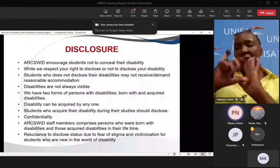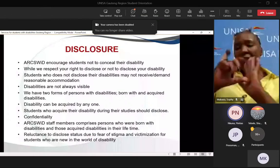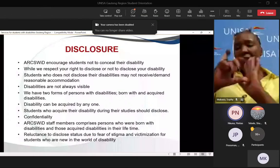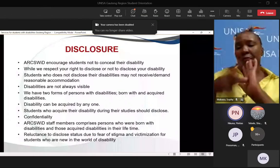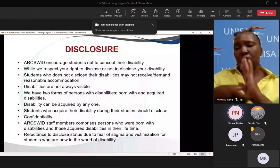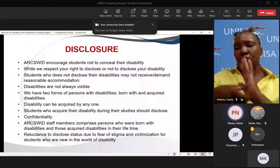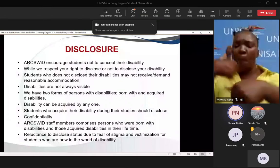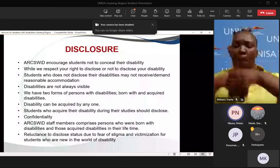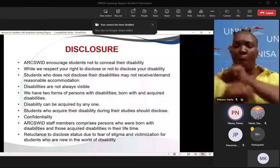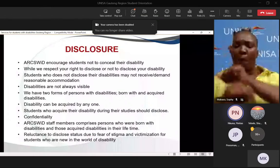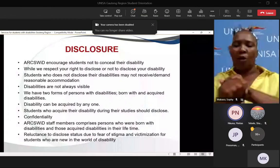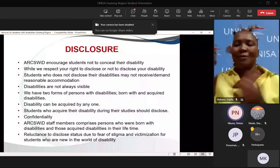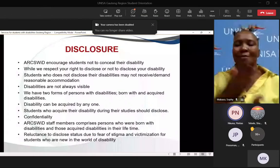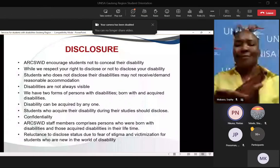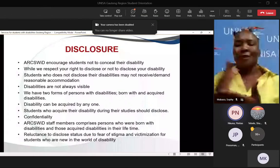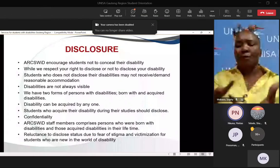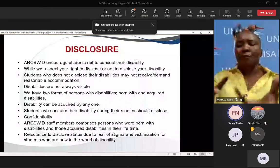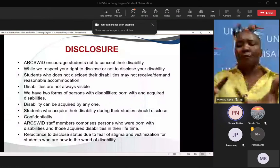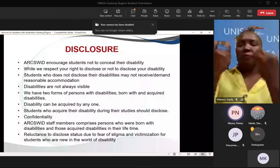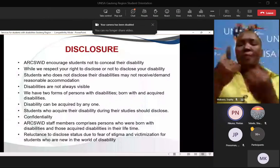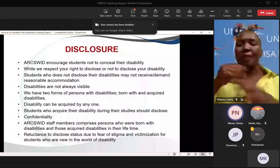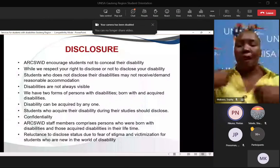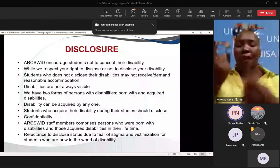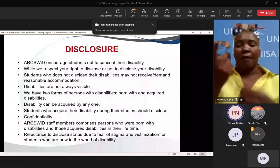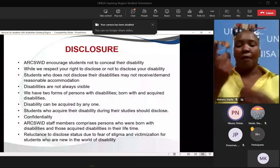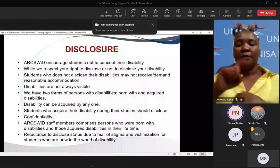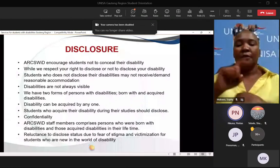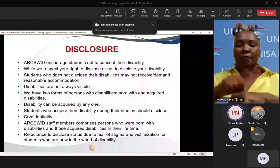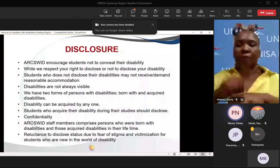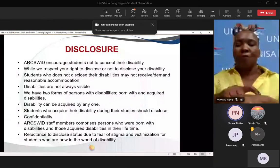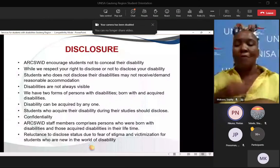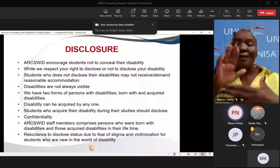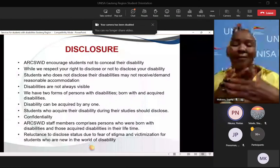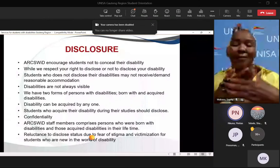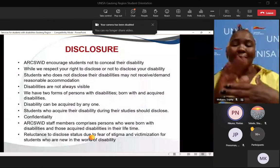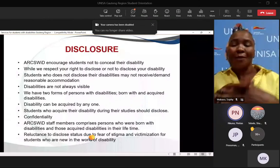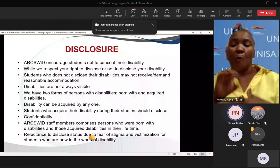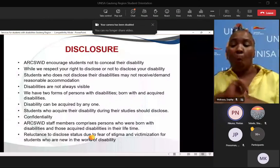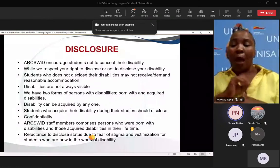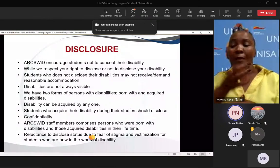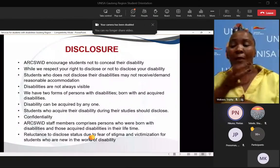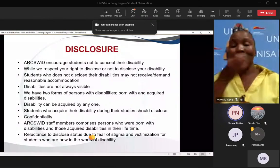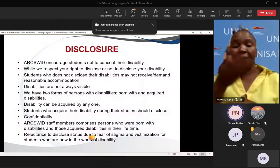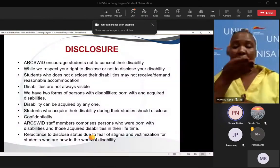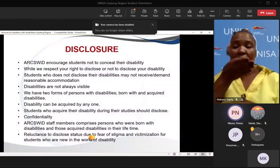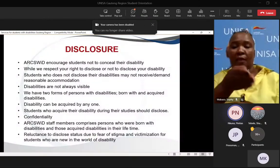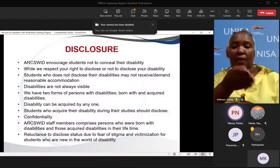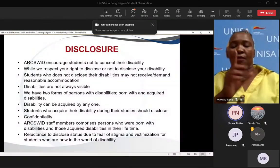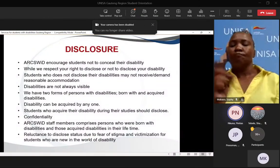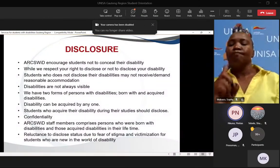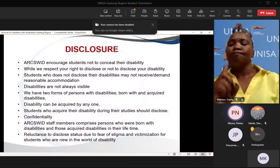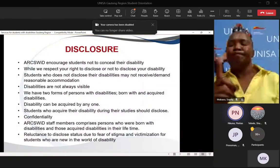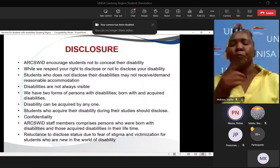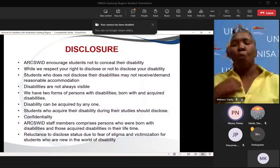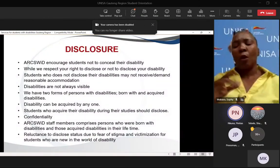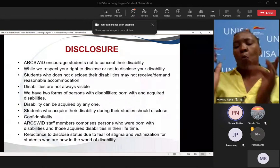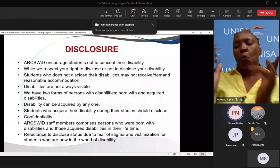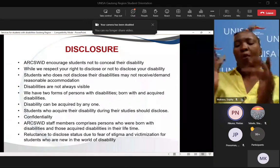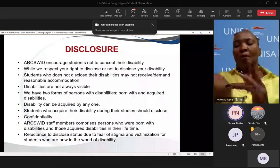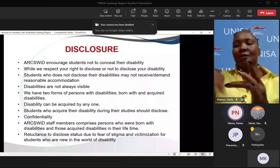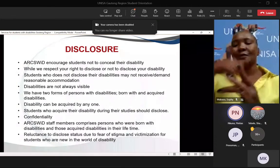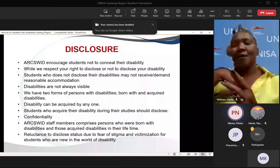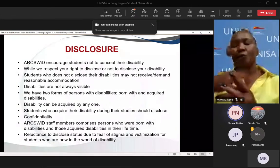disabilities and those who acquired disabilities in their lifetime the reason for playing this is to ensure that when you contact us